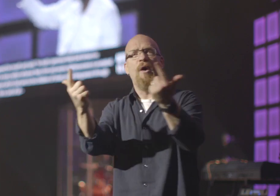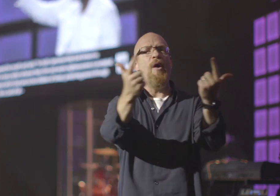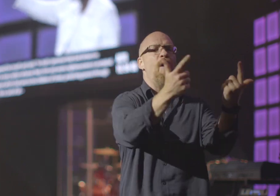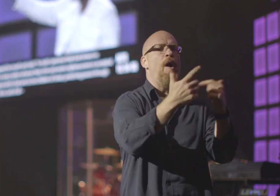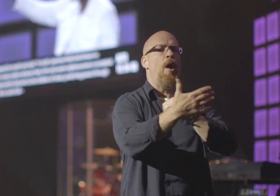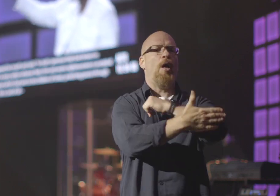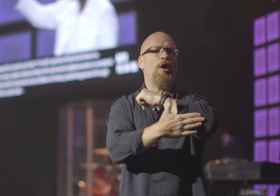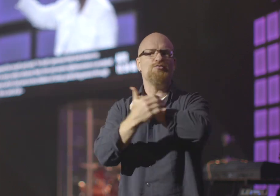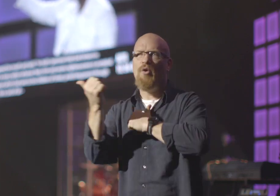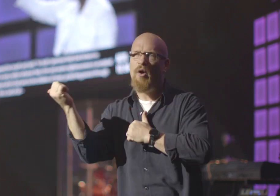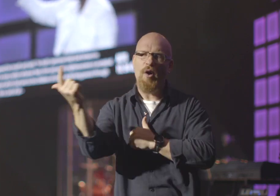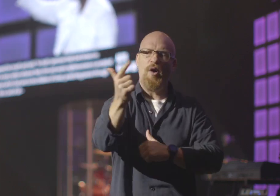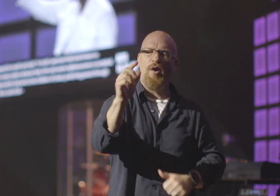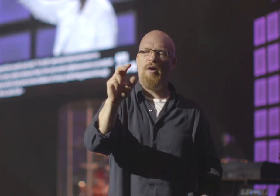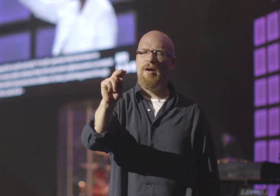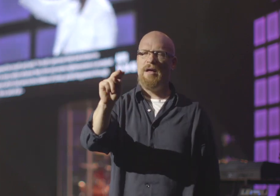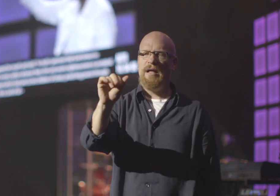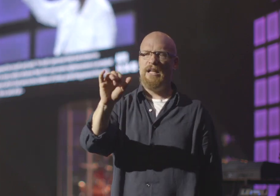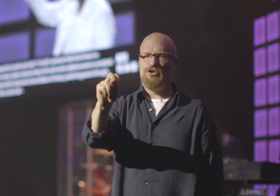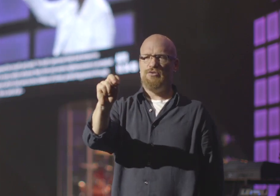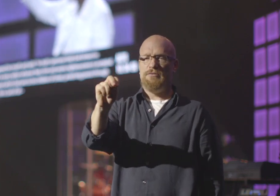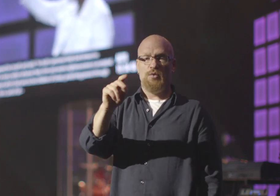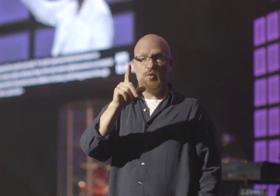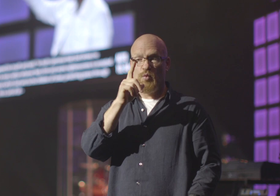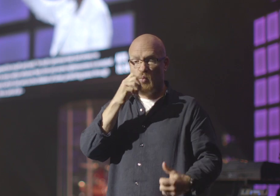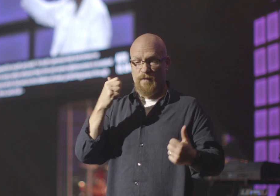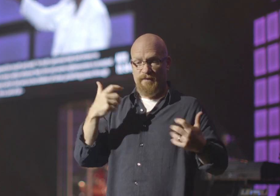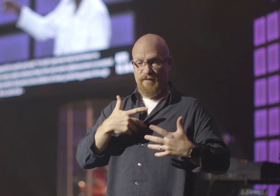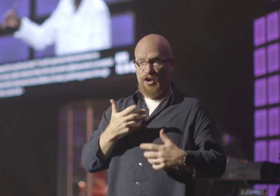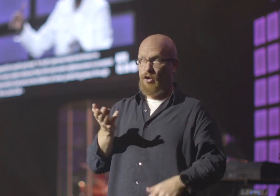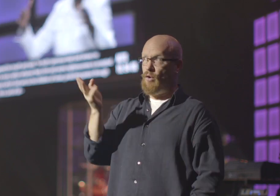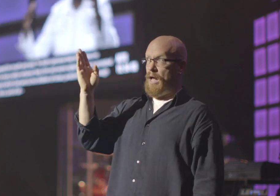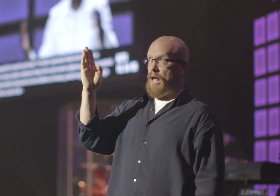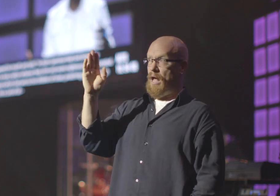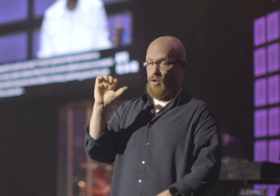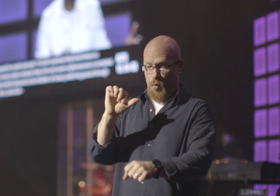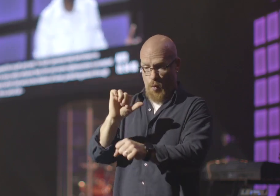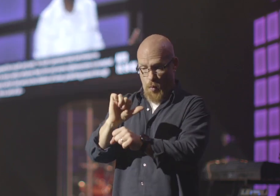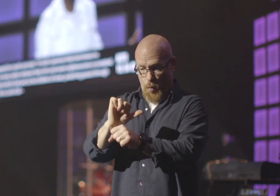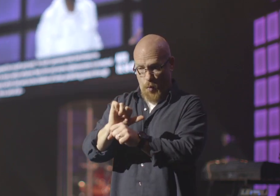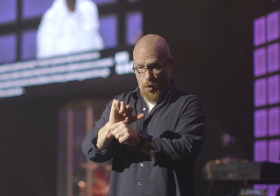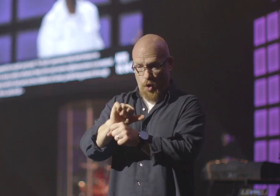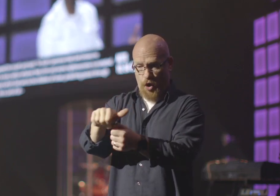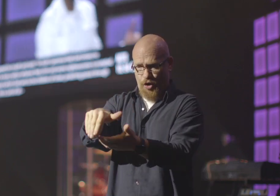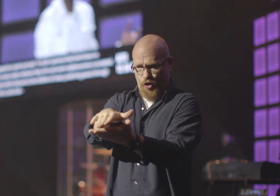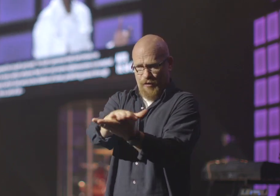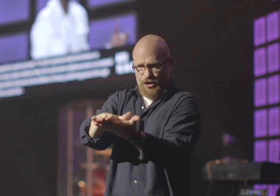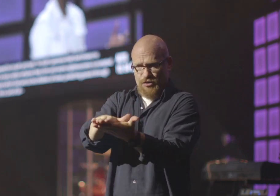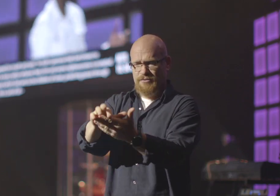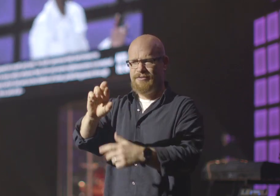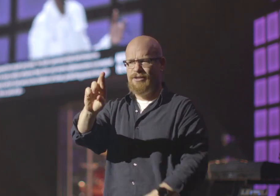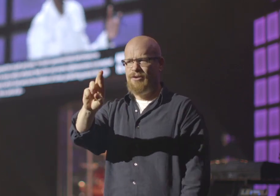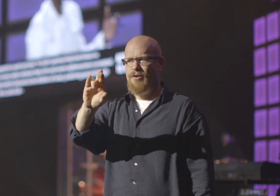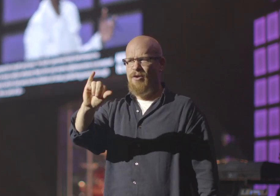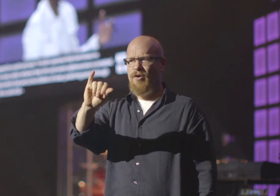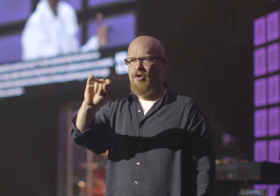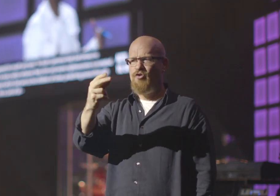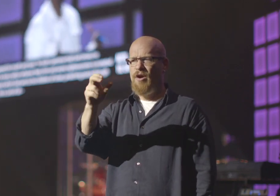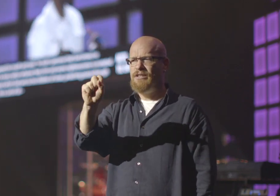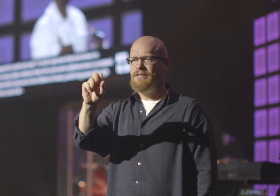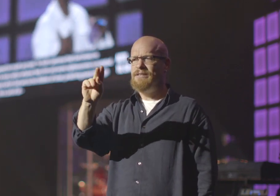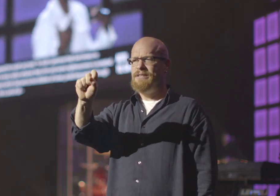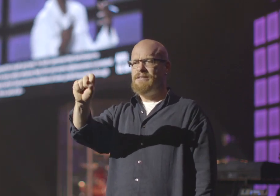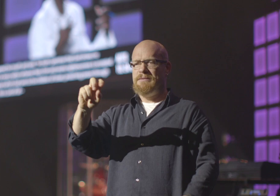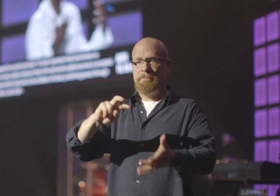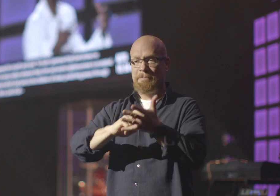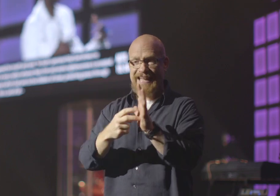says, in every nation, whoever fears God and then works righteousness. Again, I love this word righteousness. This word righteousness just means that you